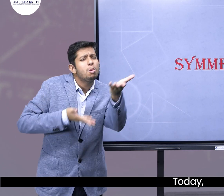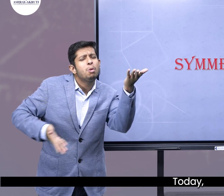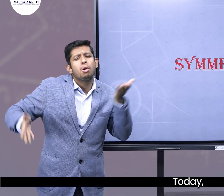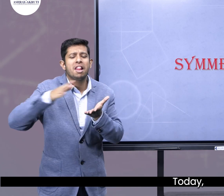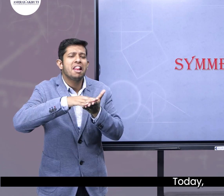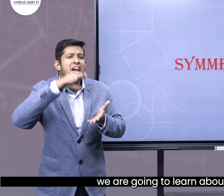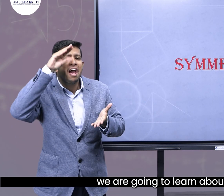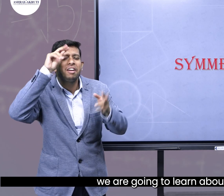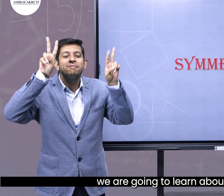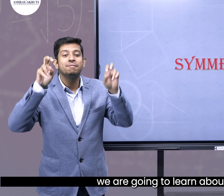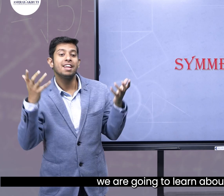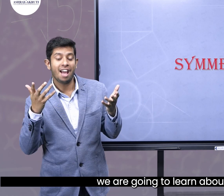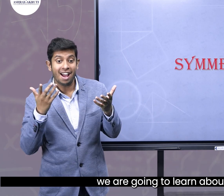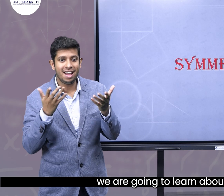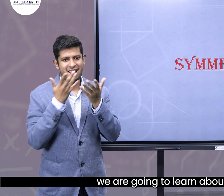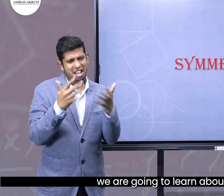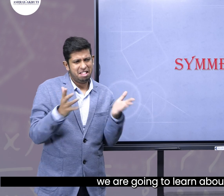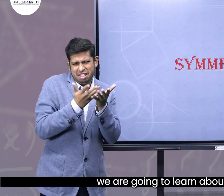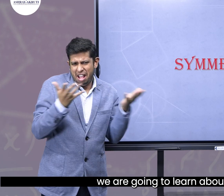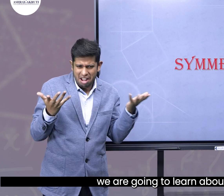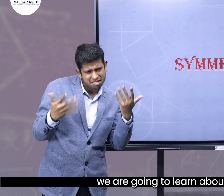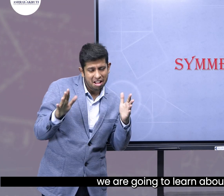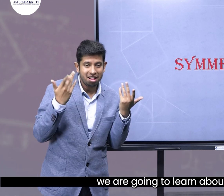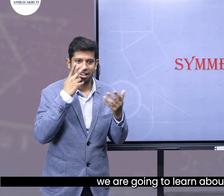Today we are going to learn about symmetry.